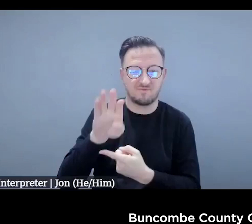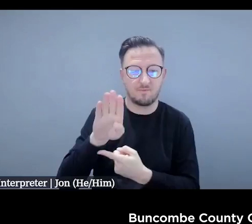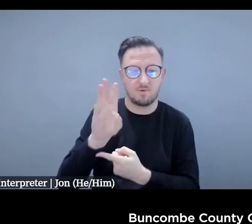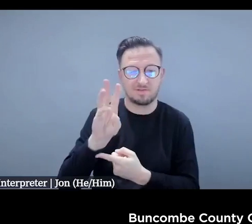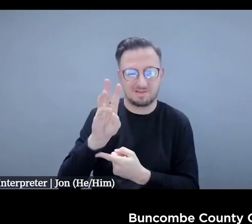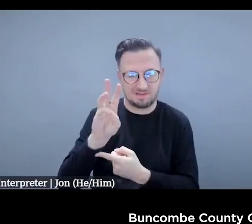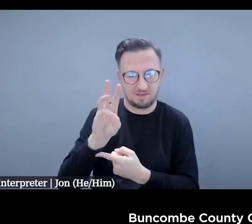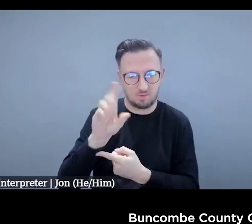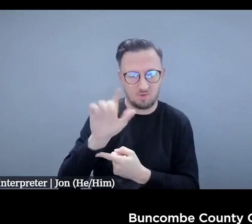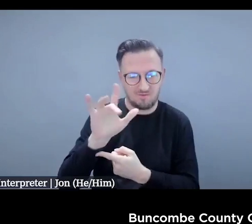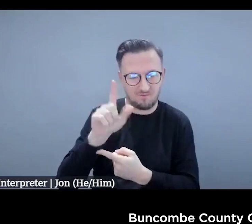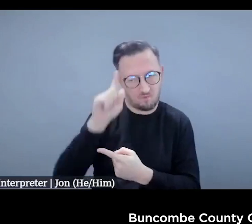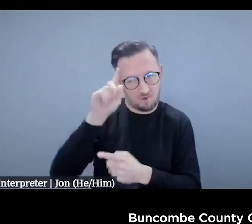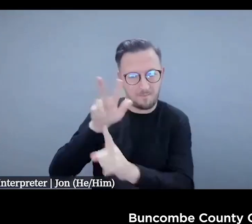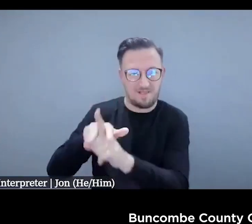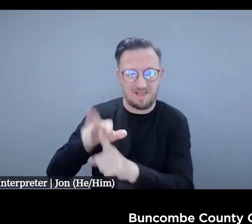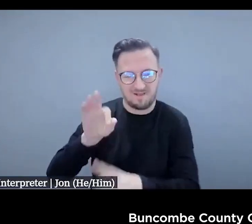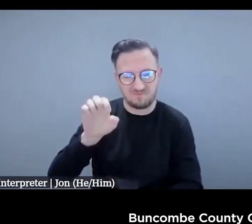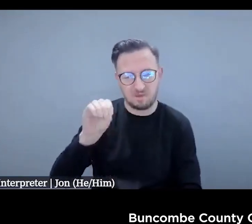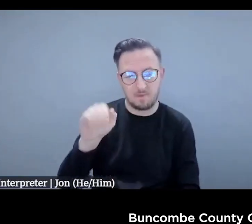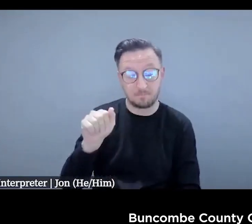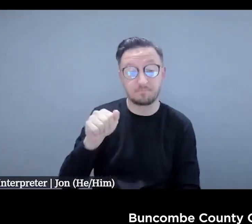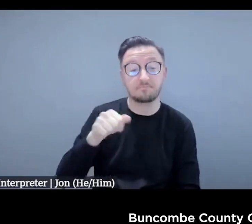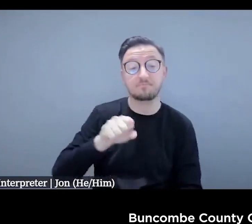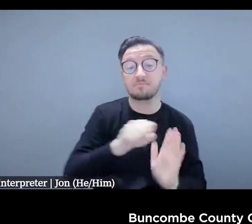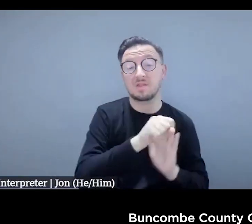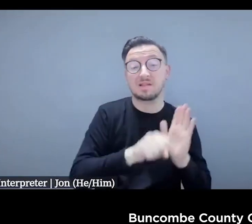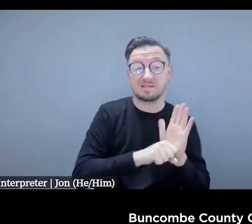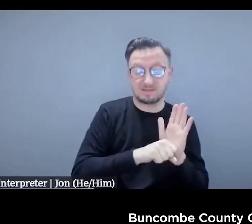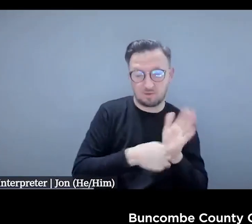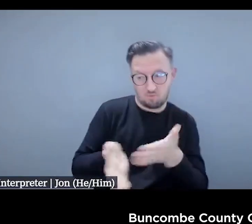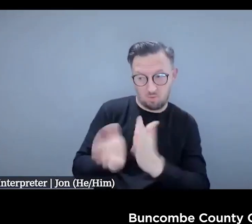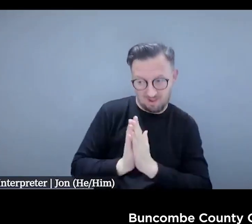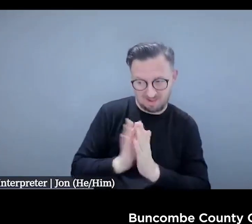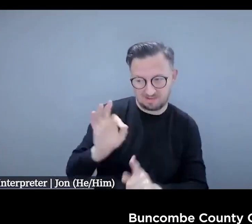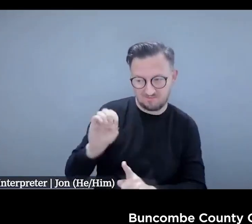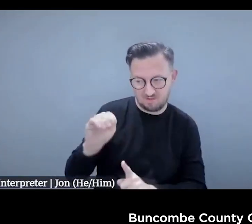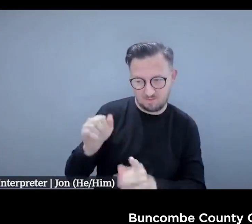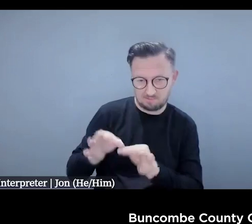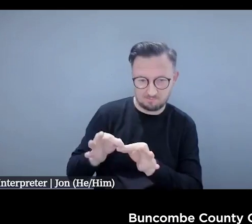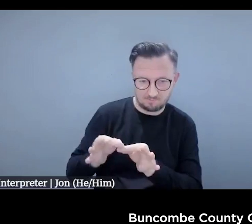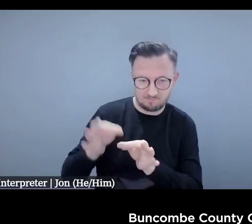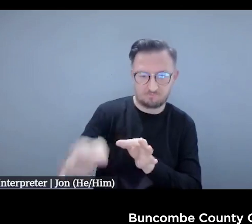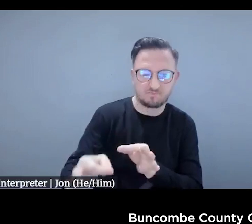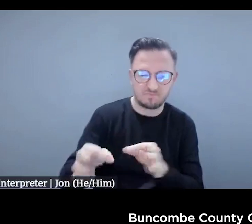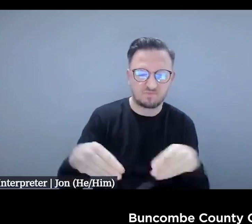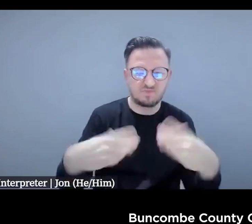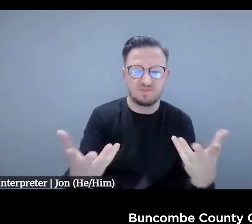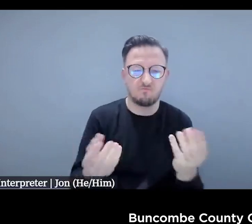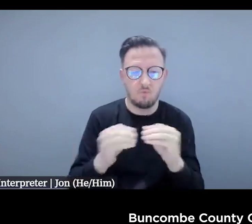FEMA. At the request of the state, FEMA has extended this deadline so you can have more time to